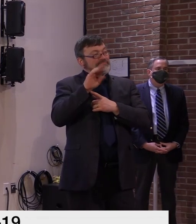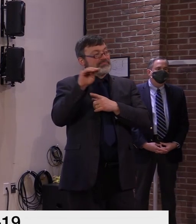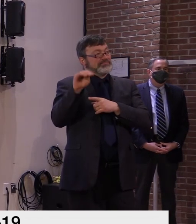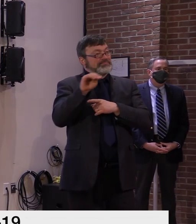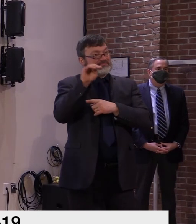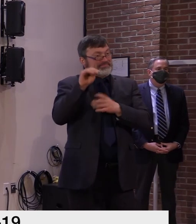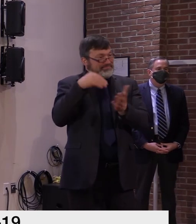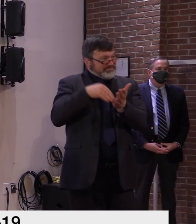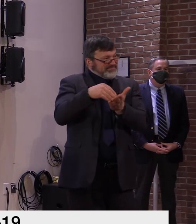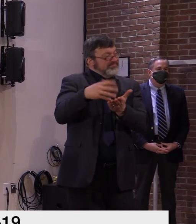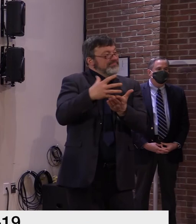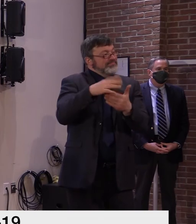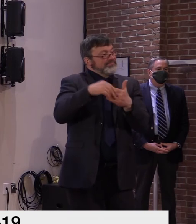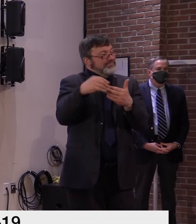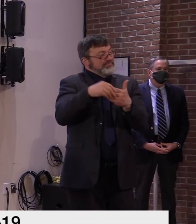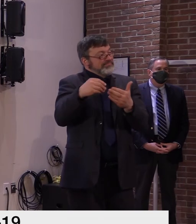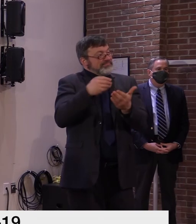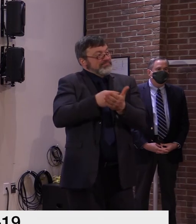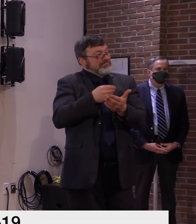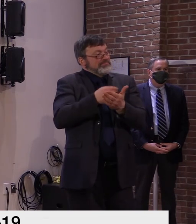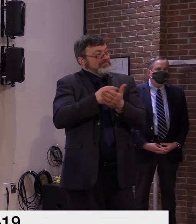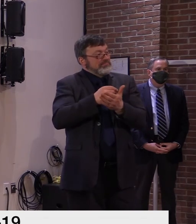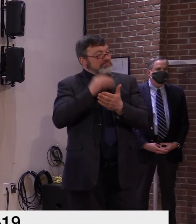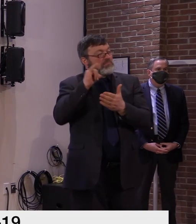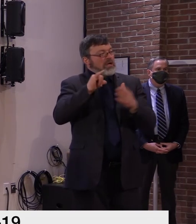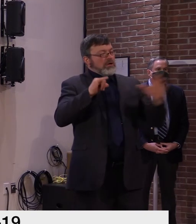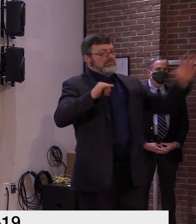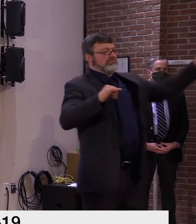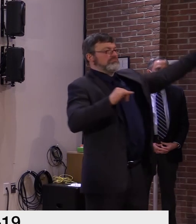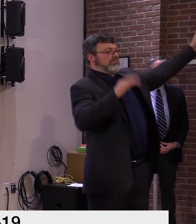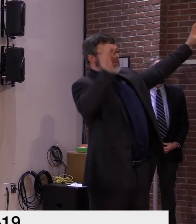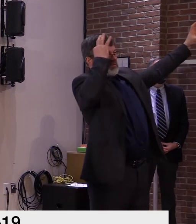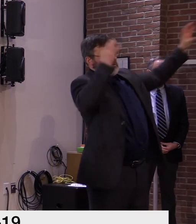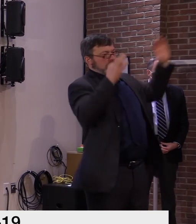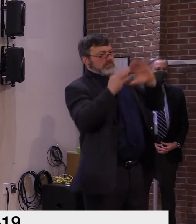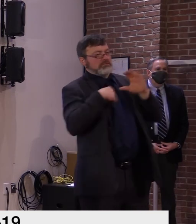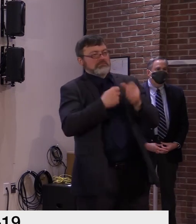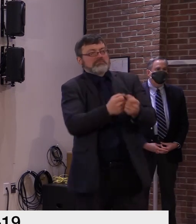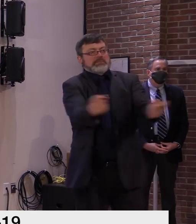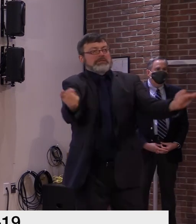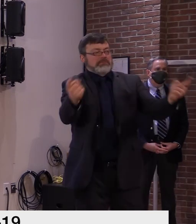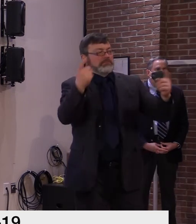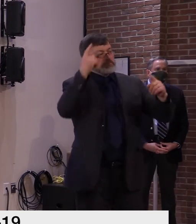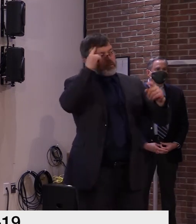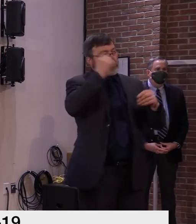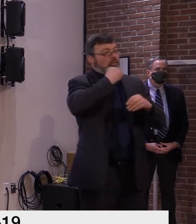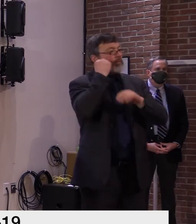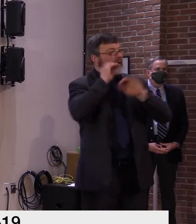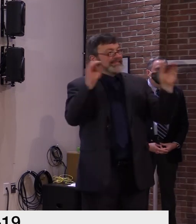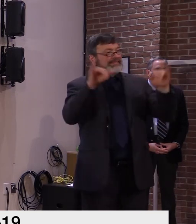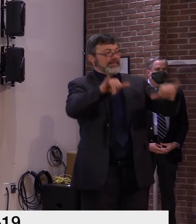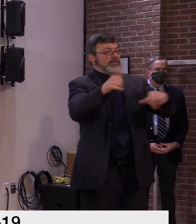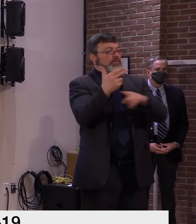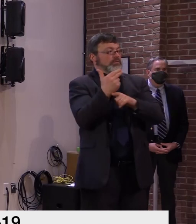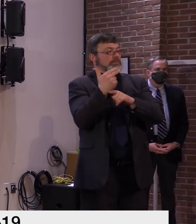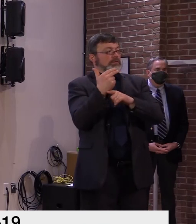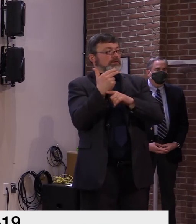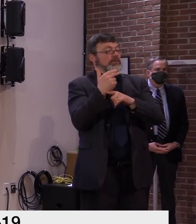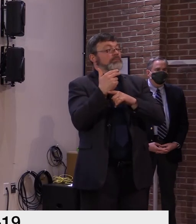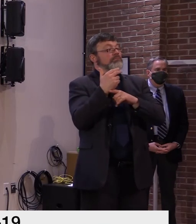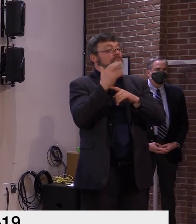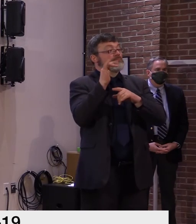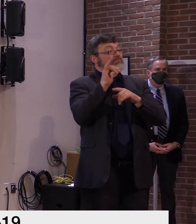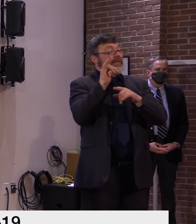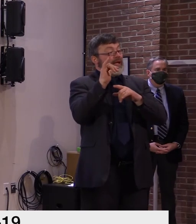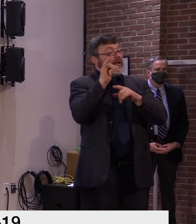our plan is to transition to a plan that we've been talking about for a couple of years now, and that is